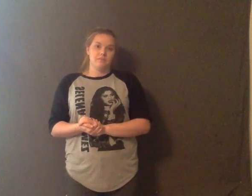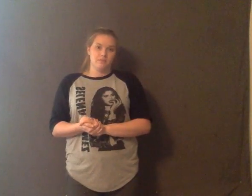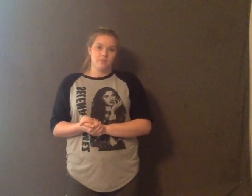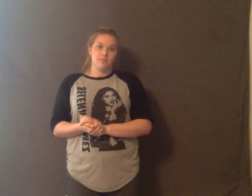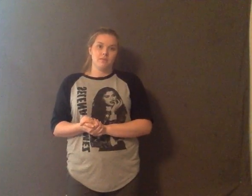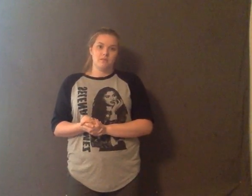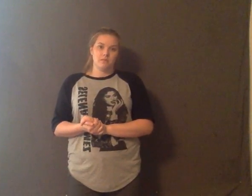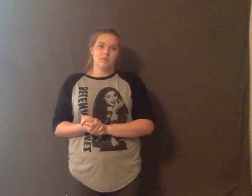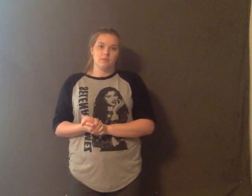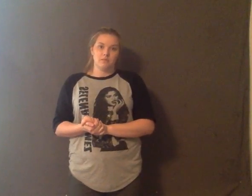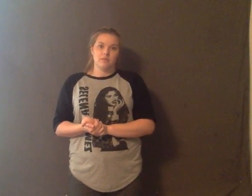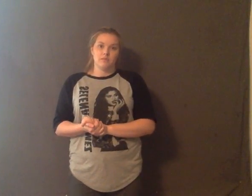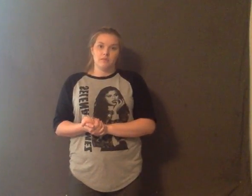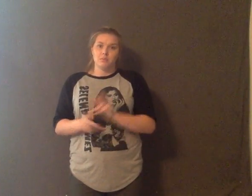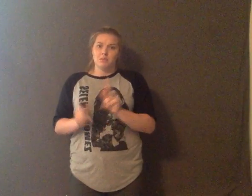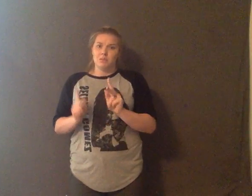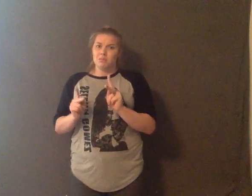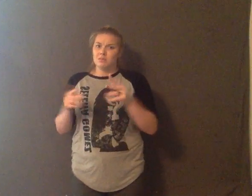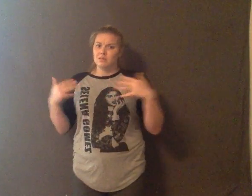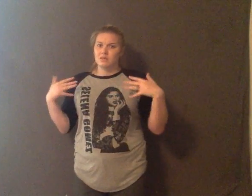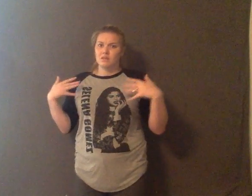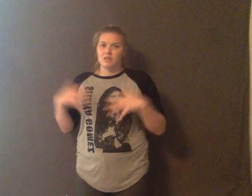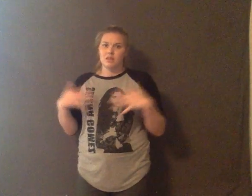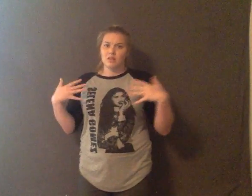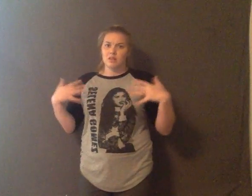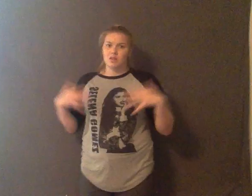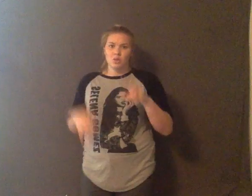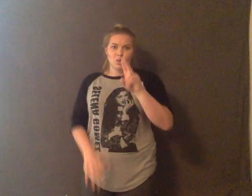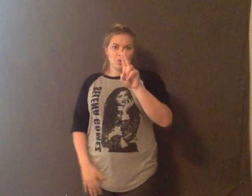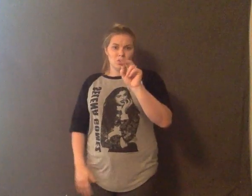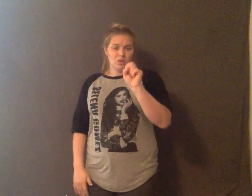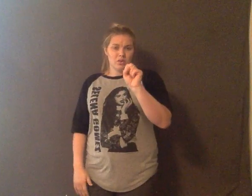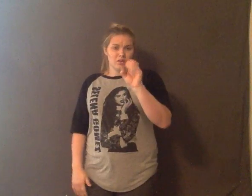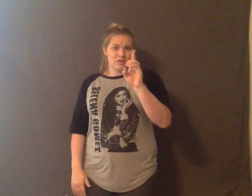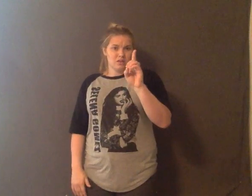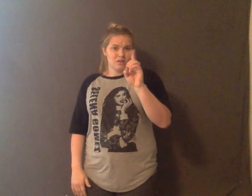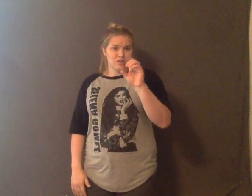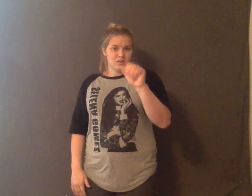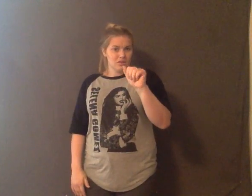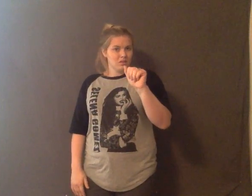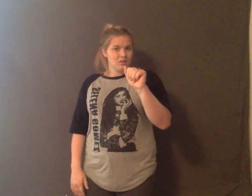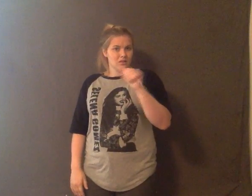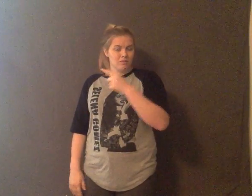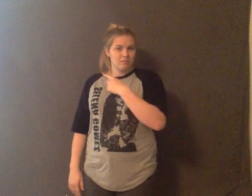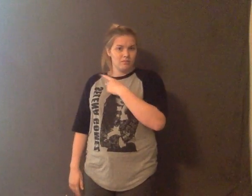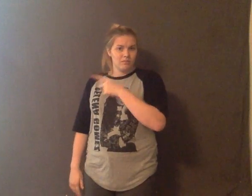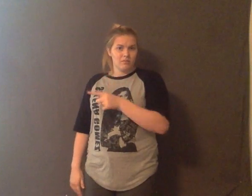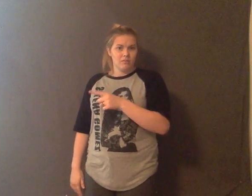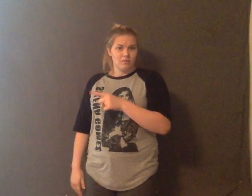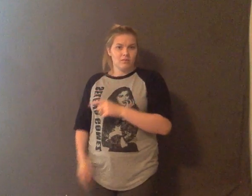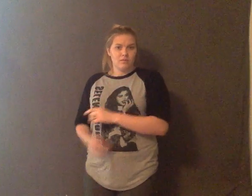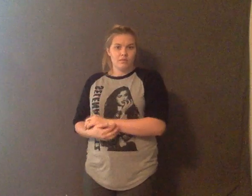very concerned about this, what's going on with USDA. Here in the United States, we have at least 4 cases of mad cow